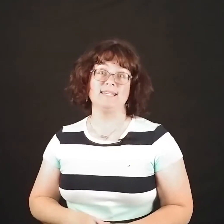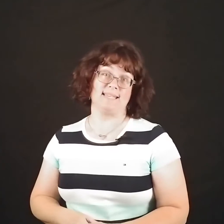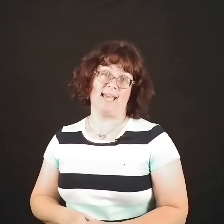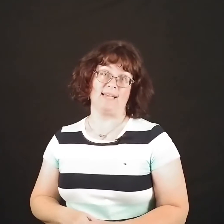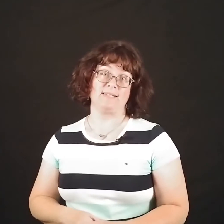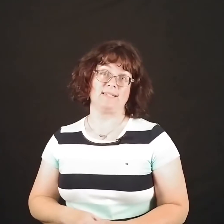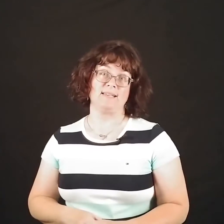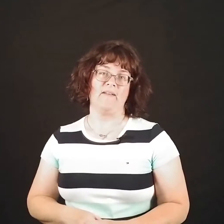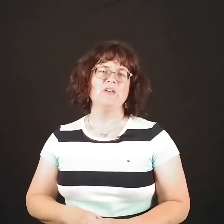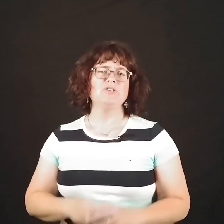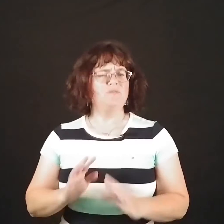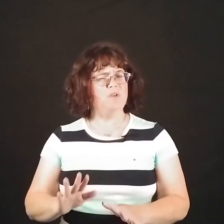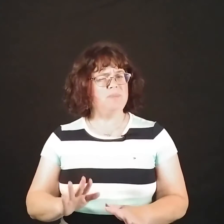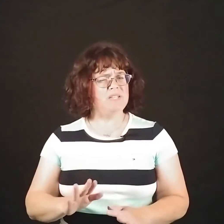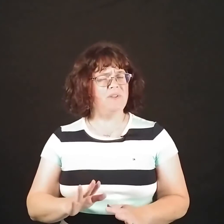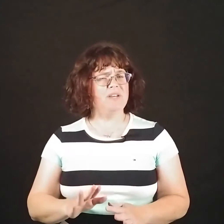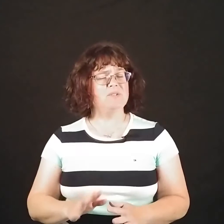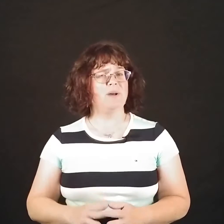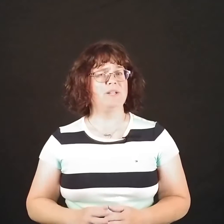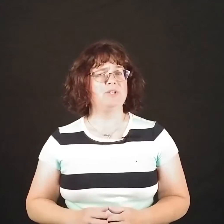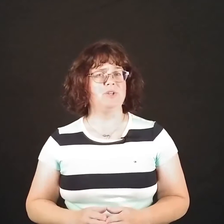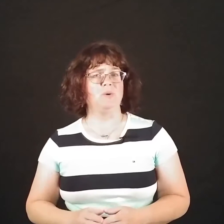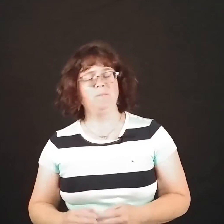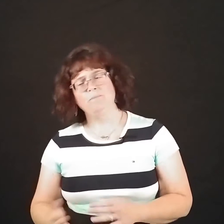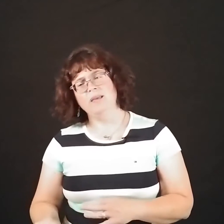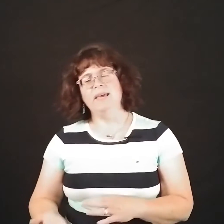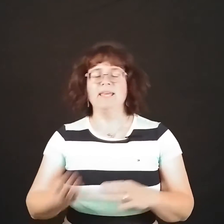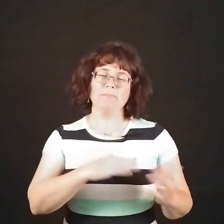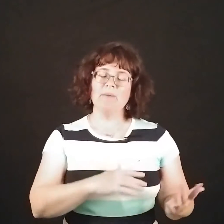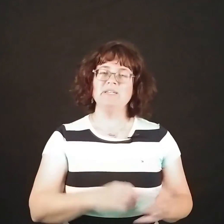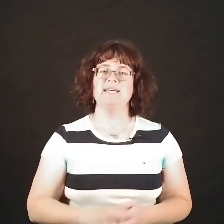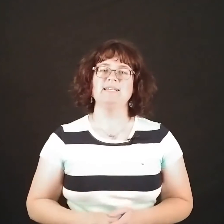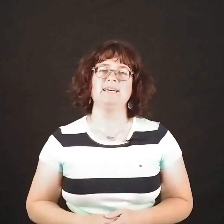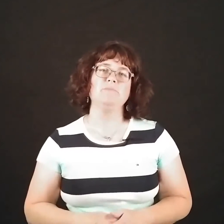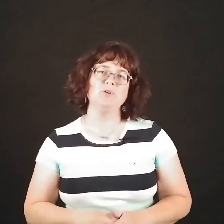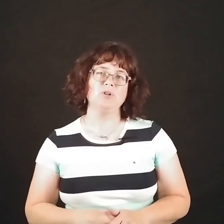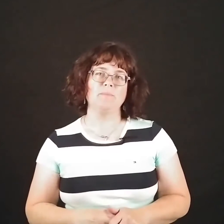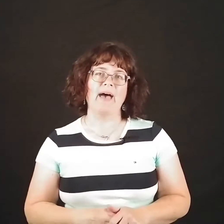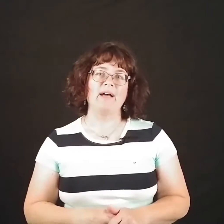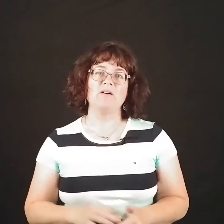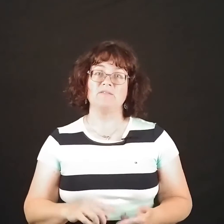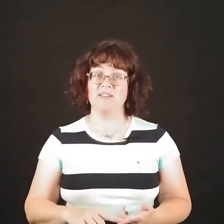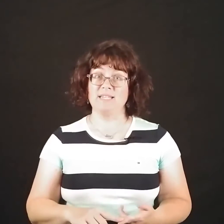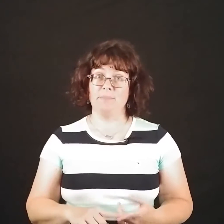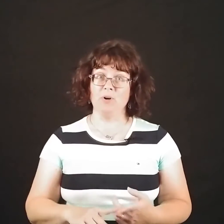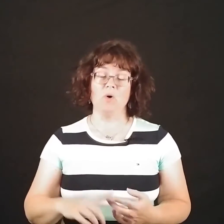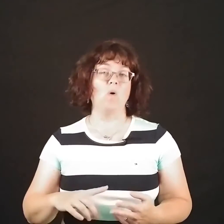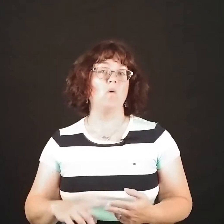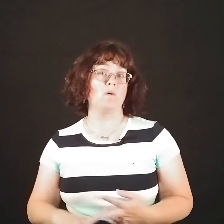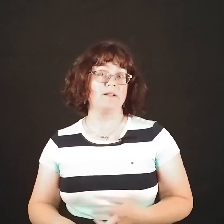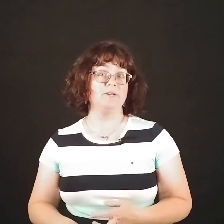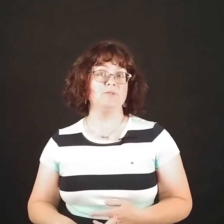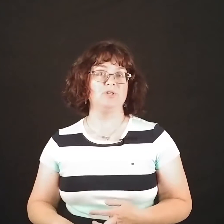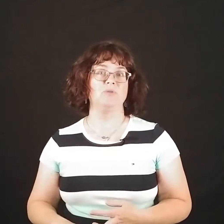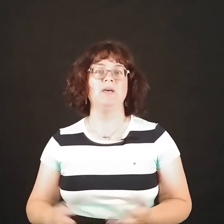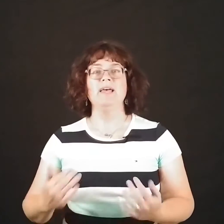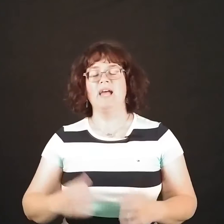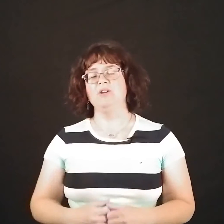His Hands. So if you missed videos 1 and 2, get Mom and Dad to help you look back on Facebook or on YouTube, and you